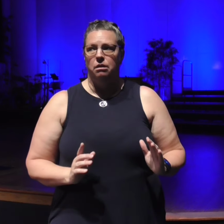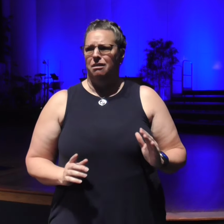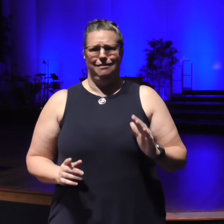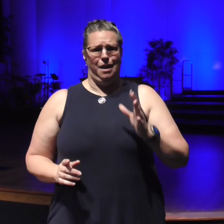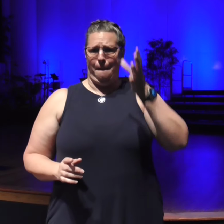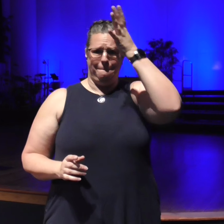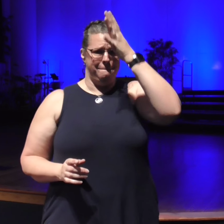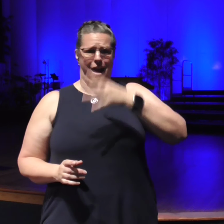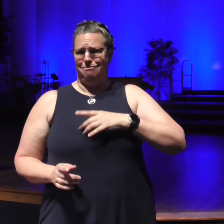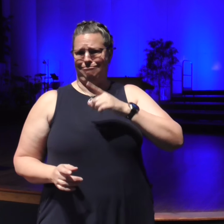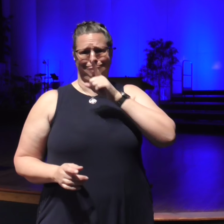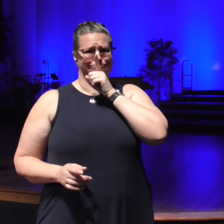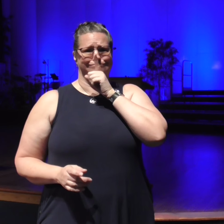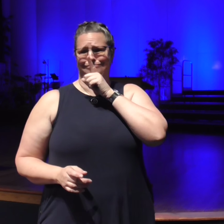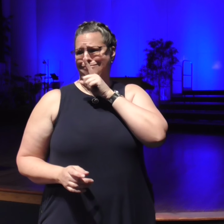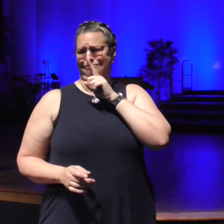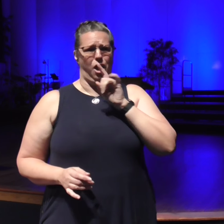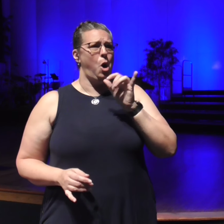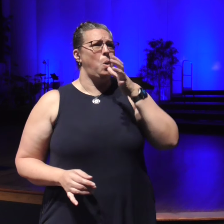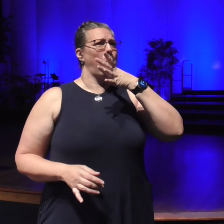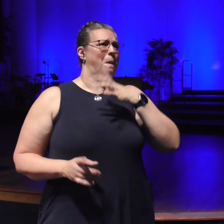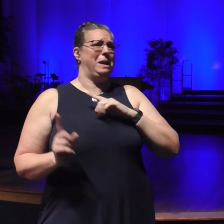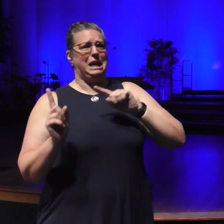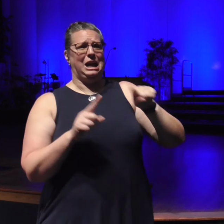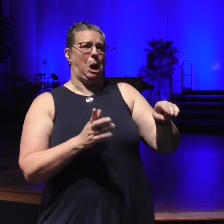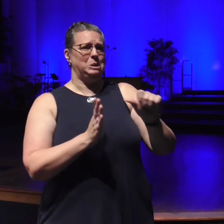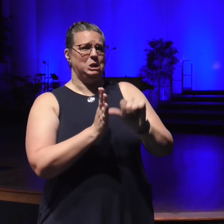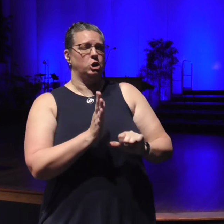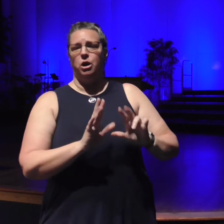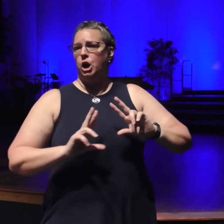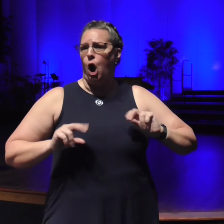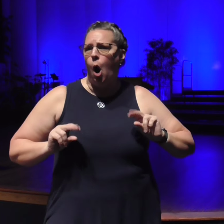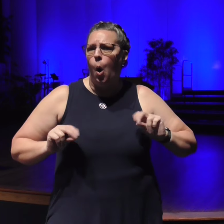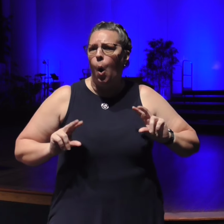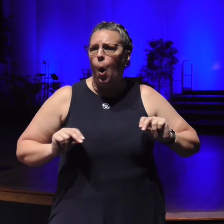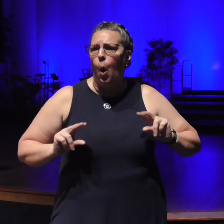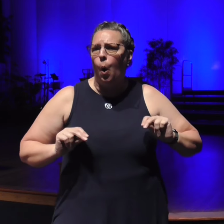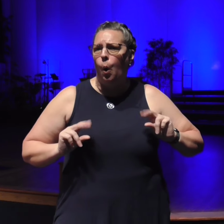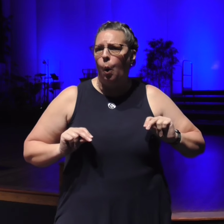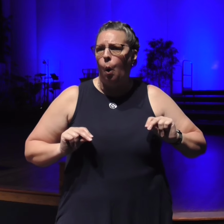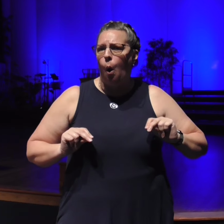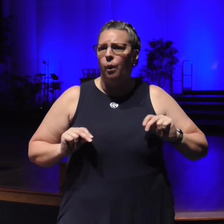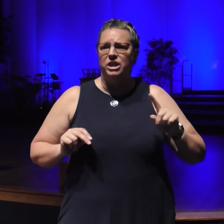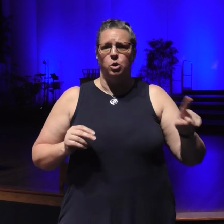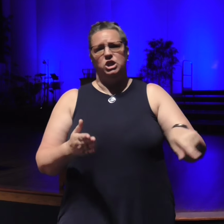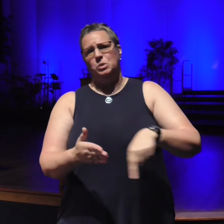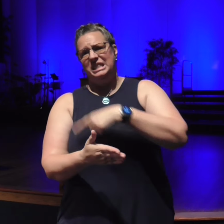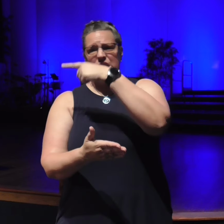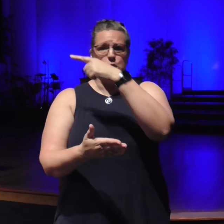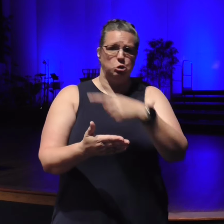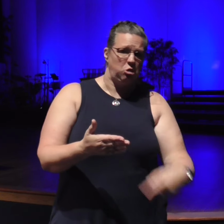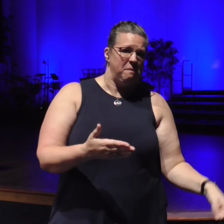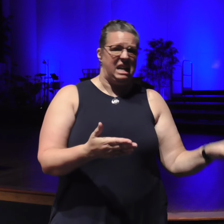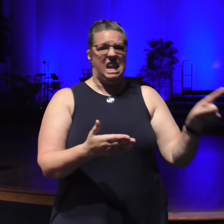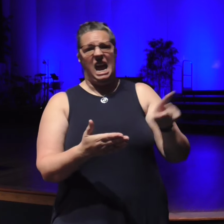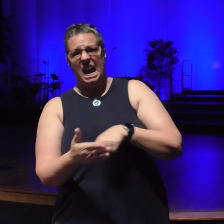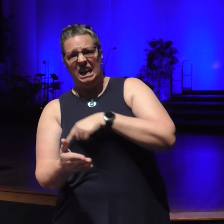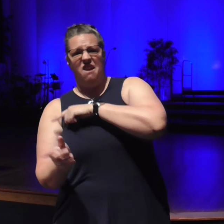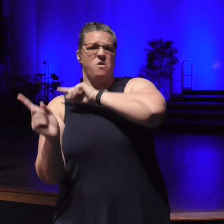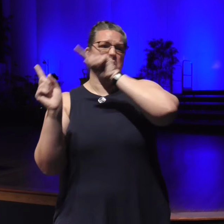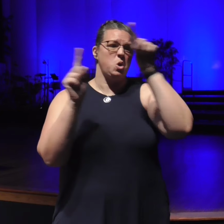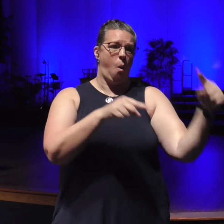women. And she was discriminated against for going out onto the battlefields